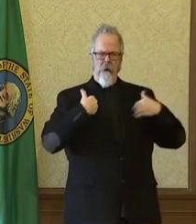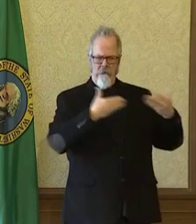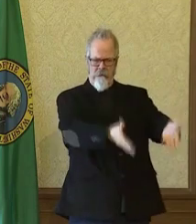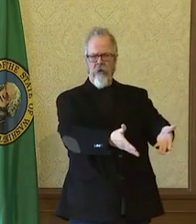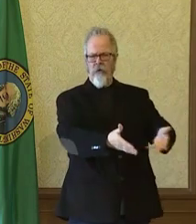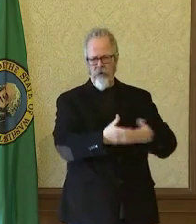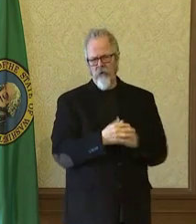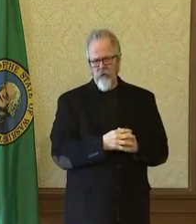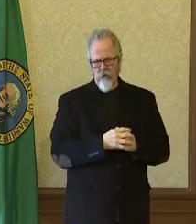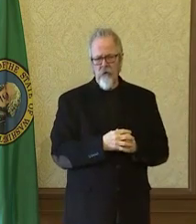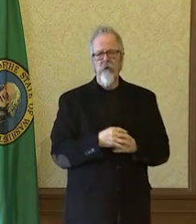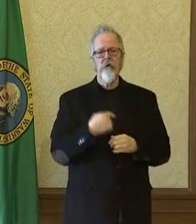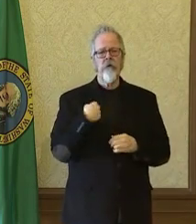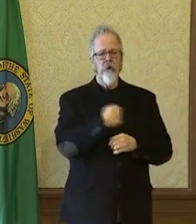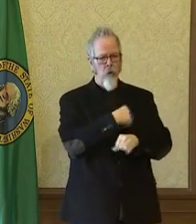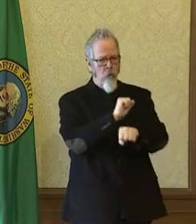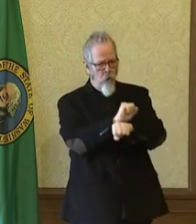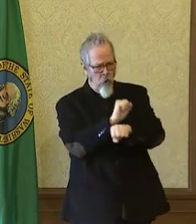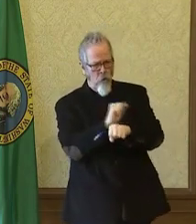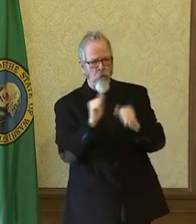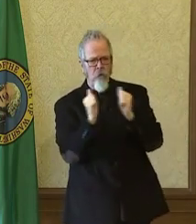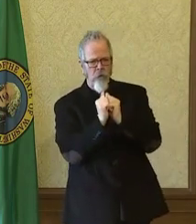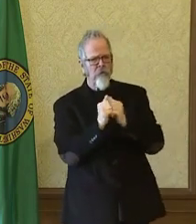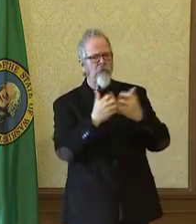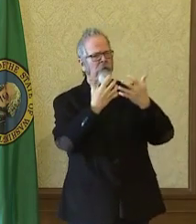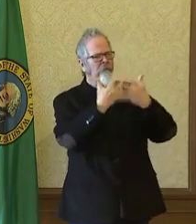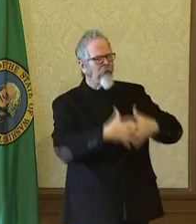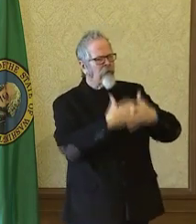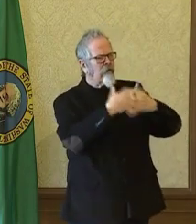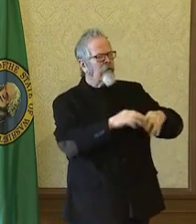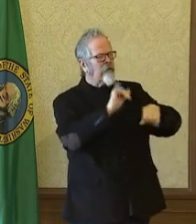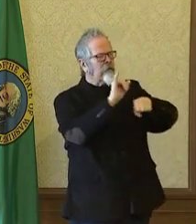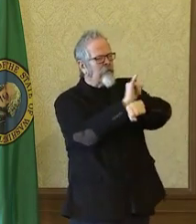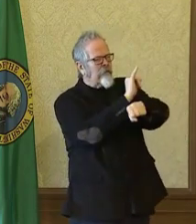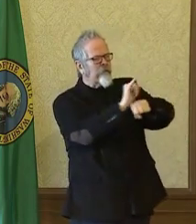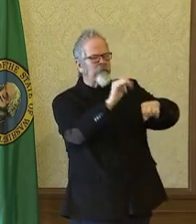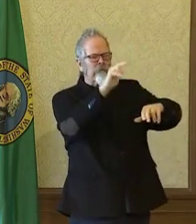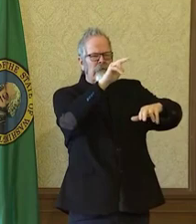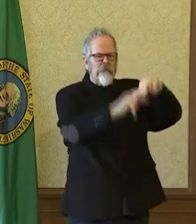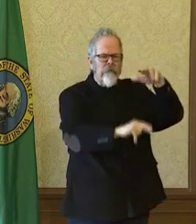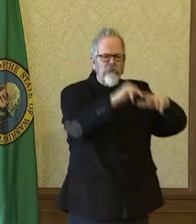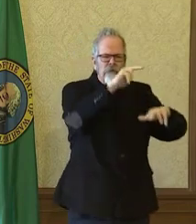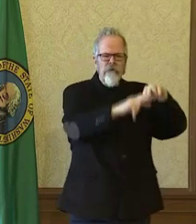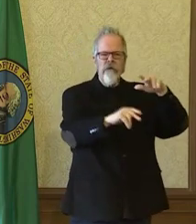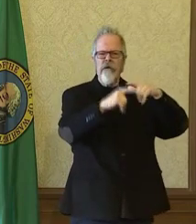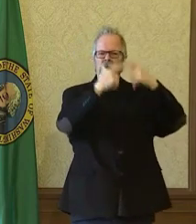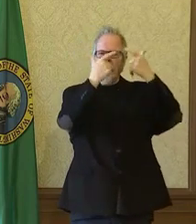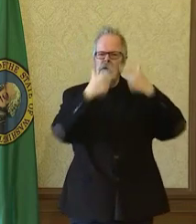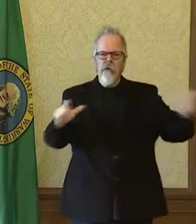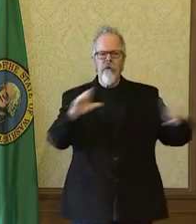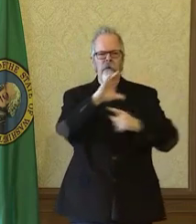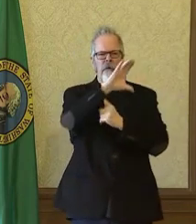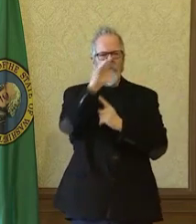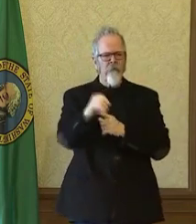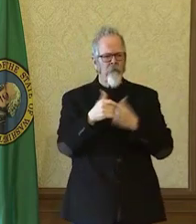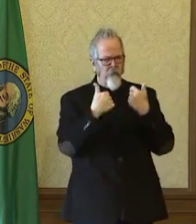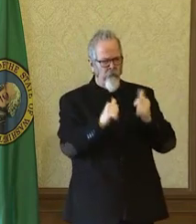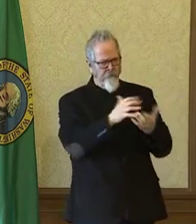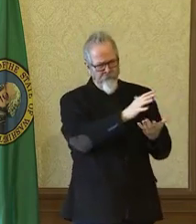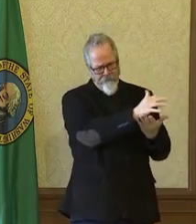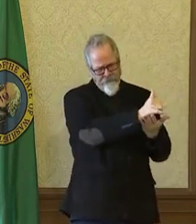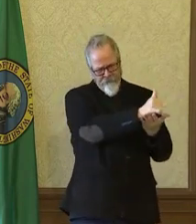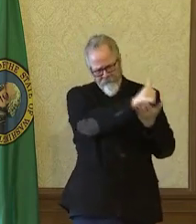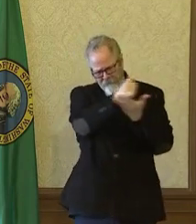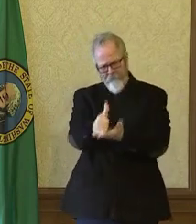And today I'm pleased to announce additional steps we're taking. But I'll be blunt about this. What we're going to talk about today